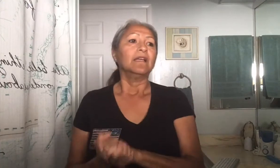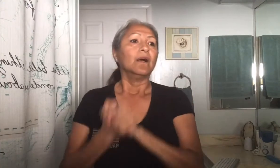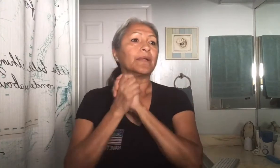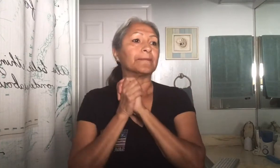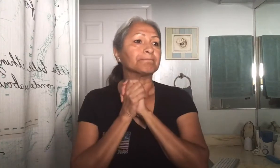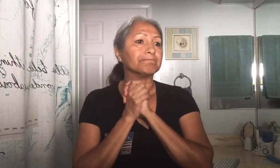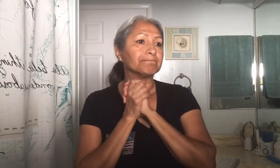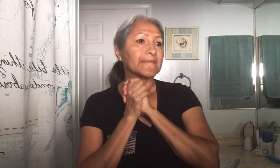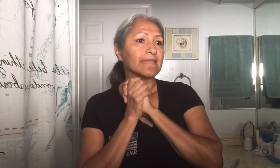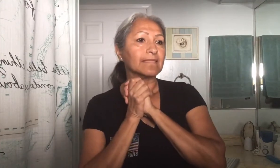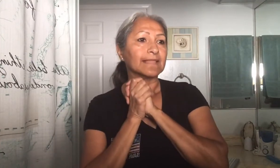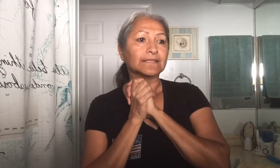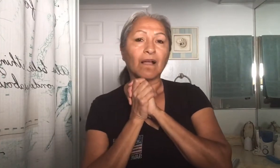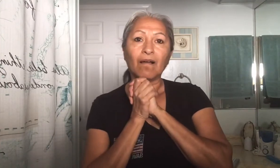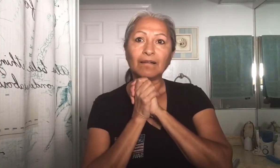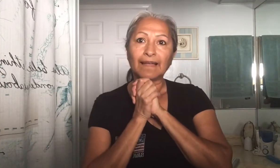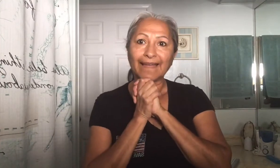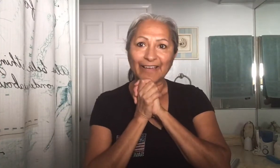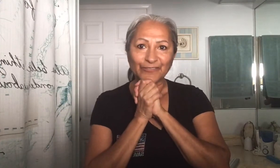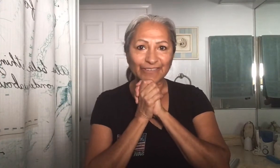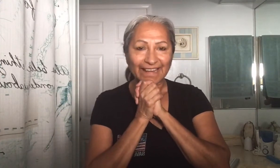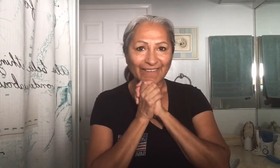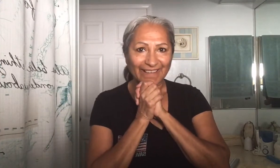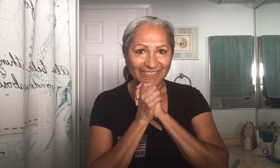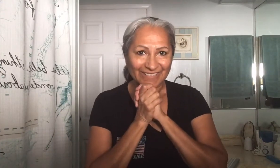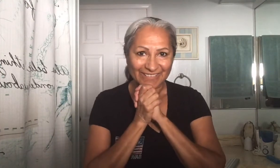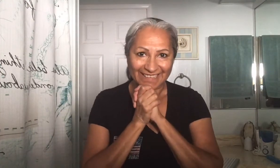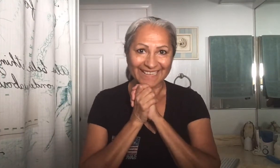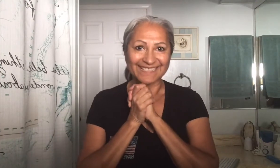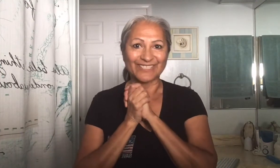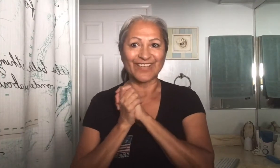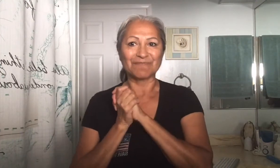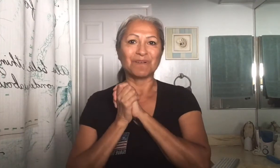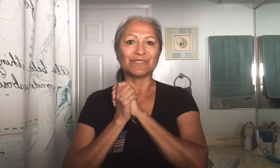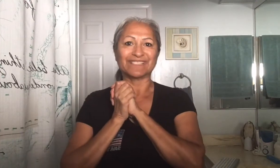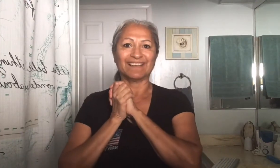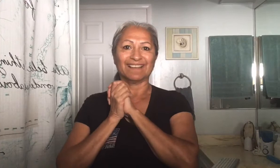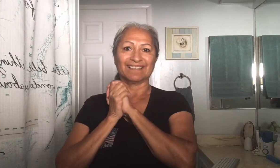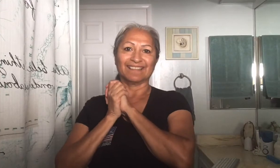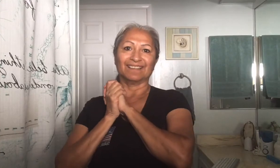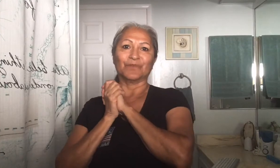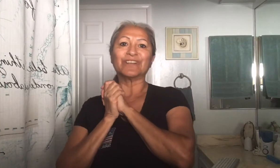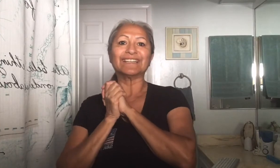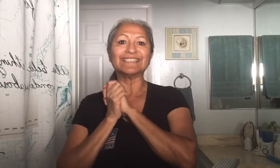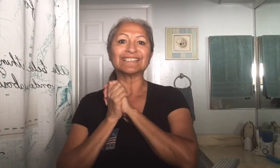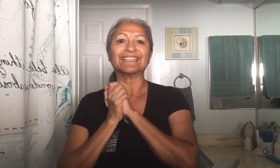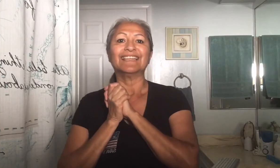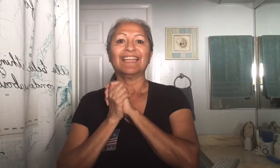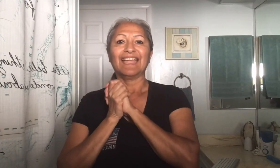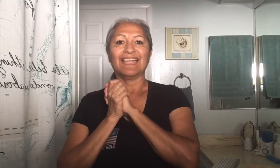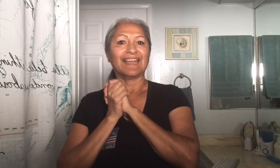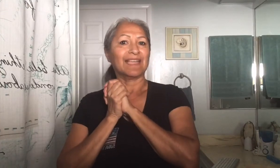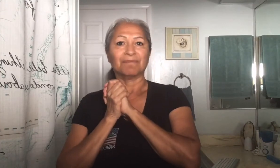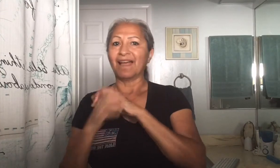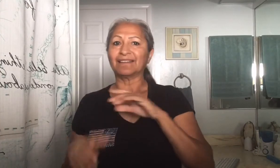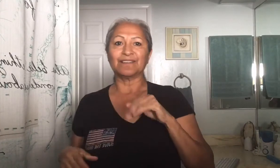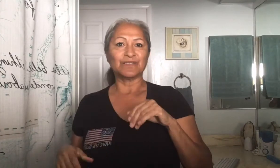Okay, that's all I have for now. I'm going to, like I said, try to post the word list, and I am not going to do